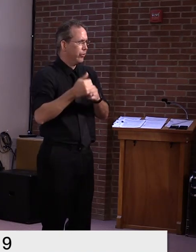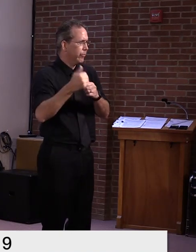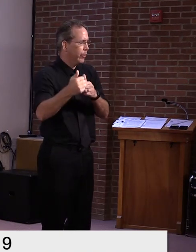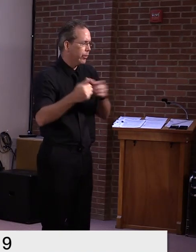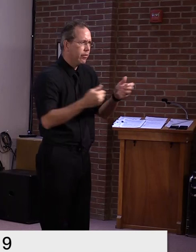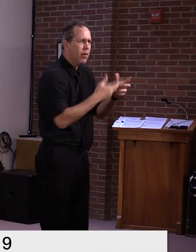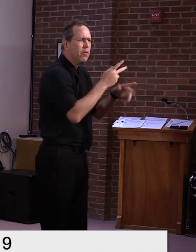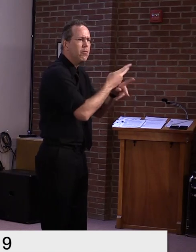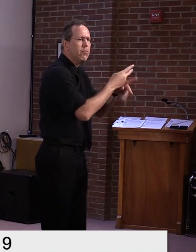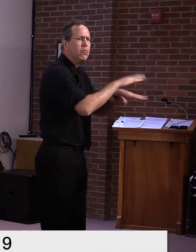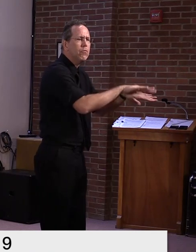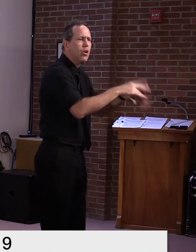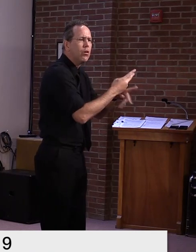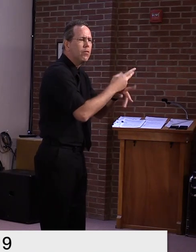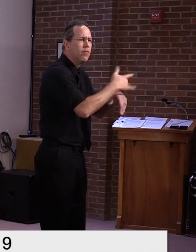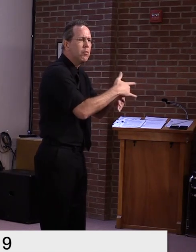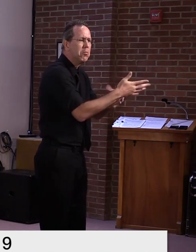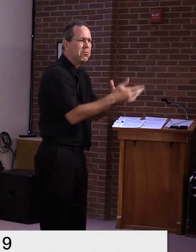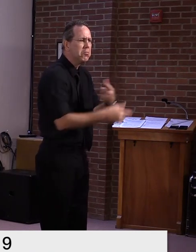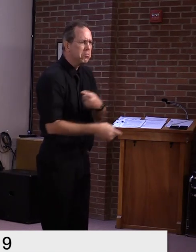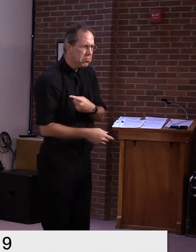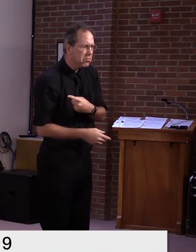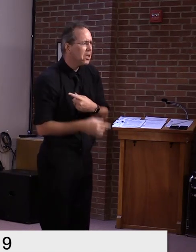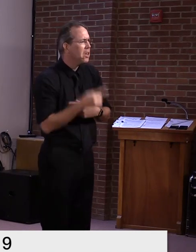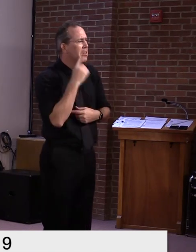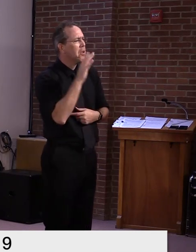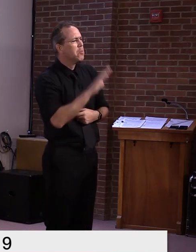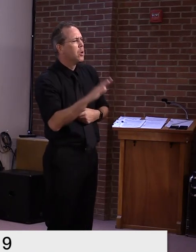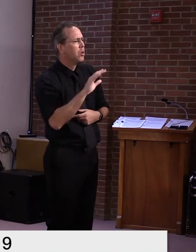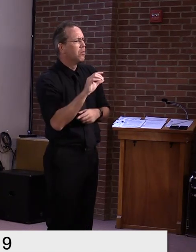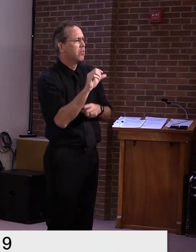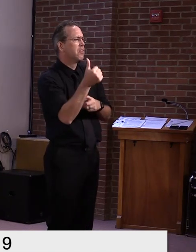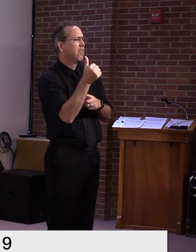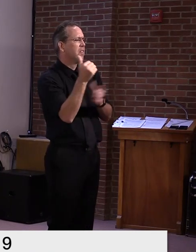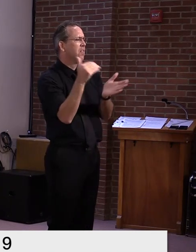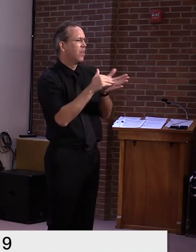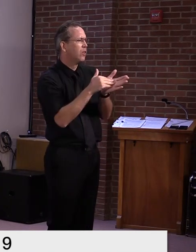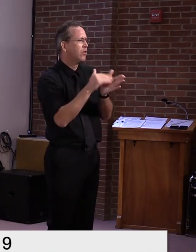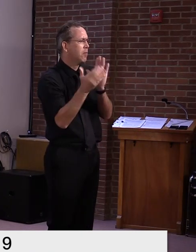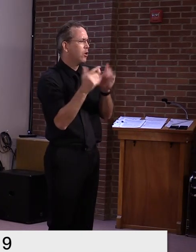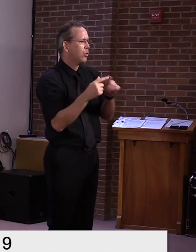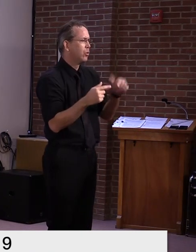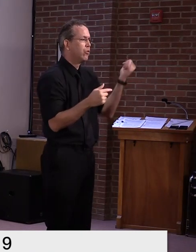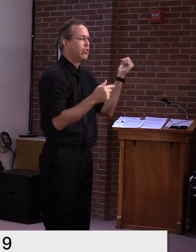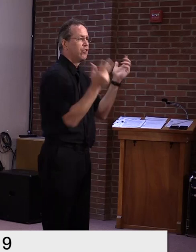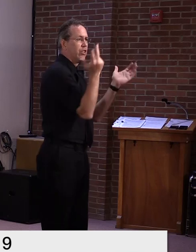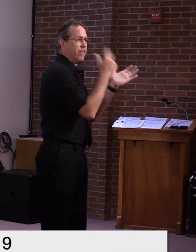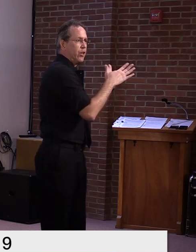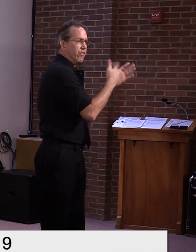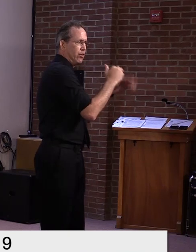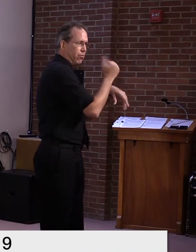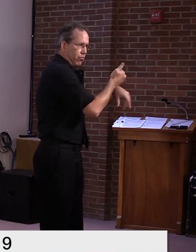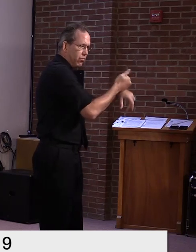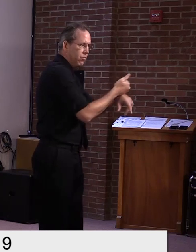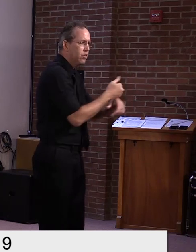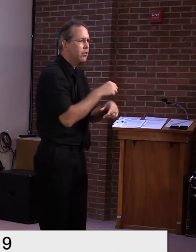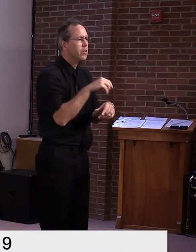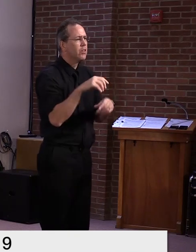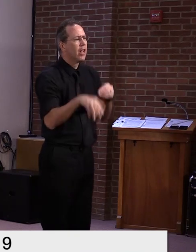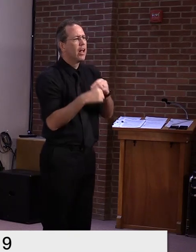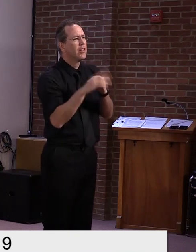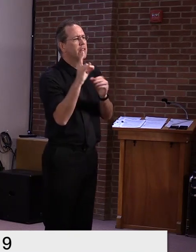3,000 through existing programs and 7,000 through the hub programs. We had an early look into the sort of the